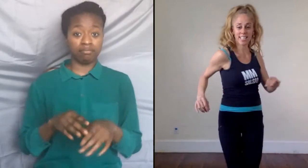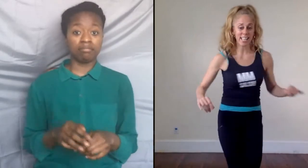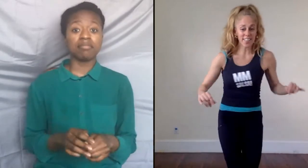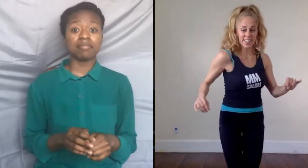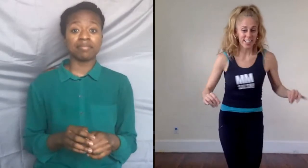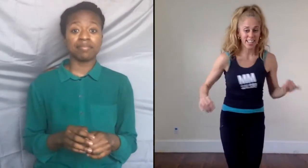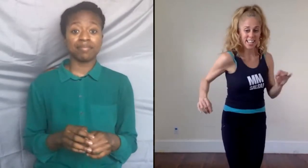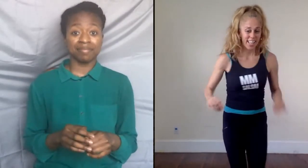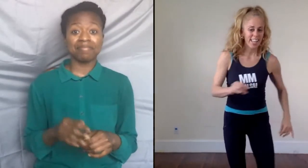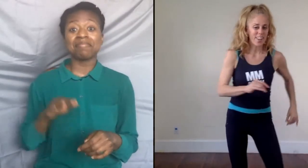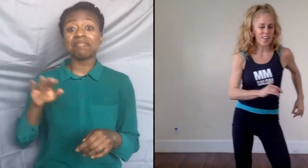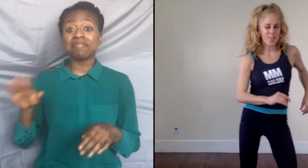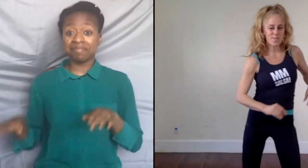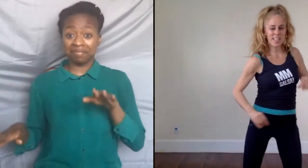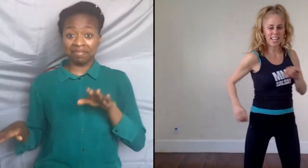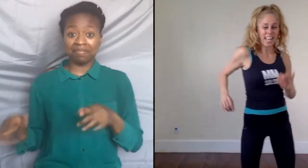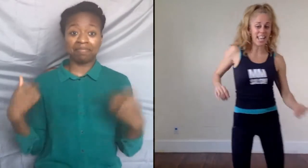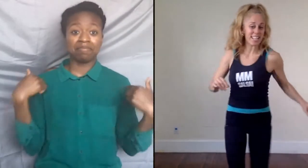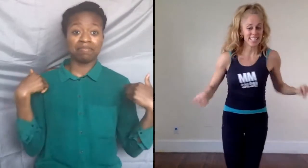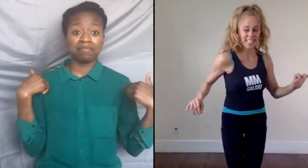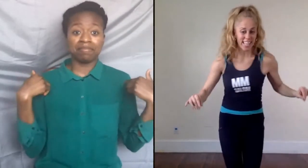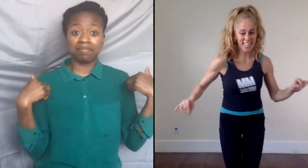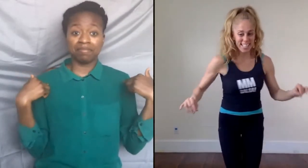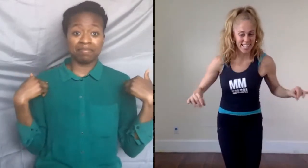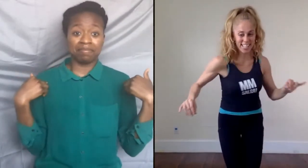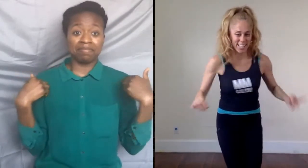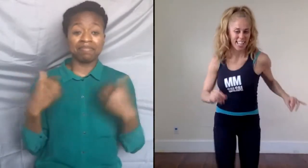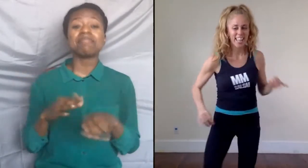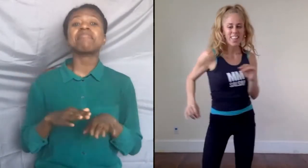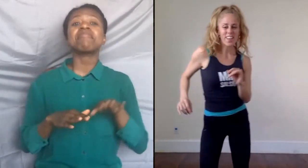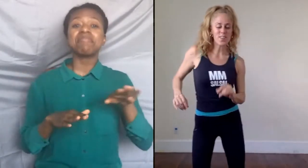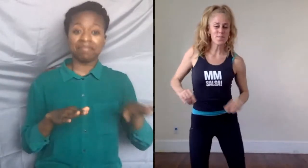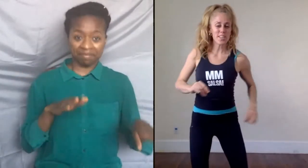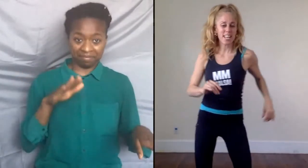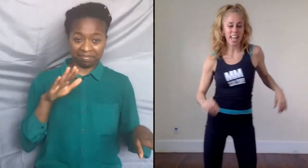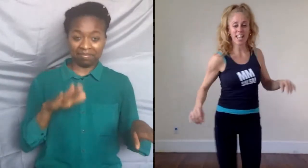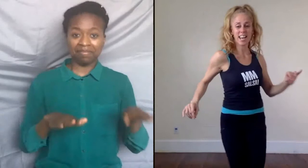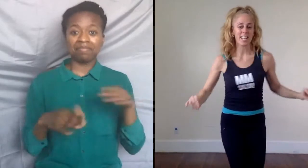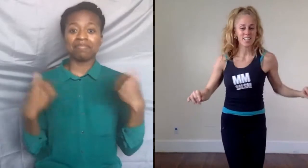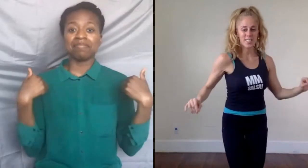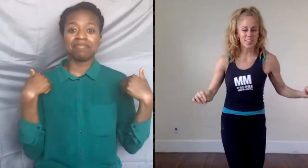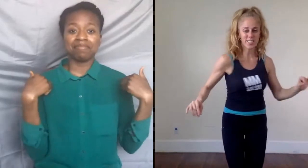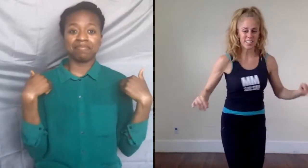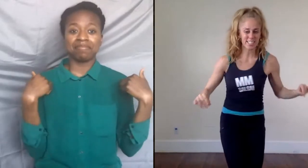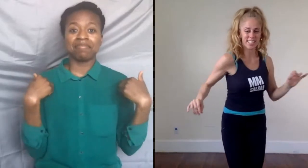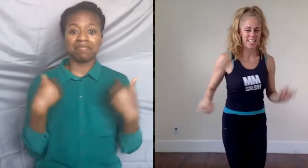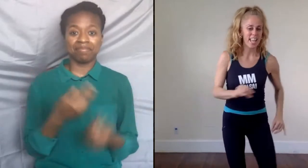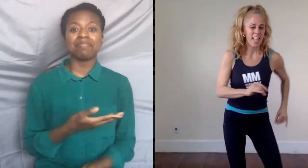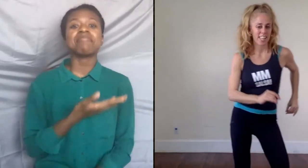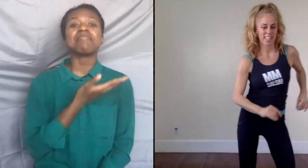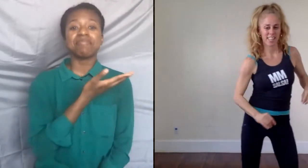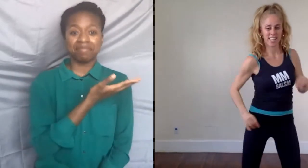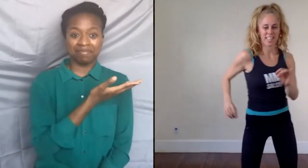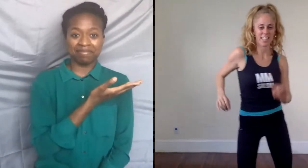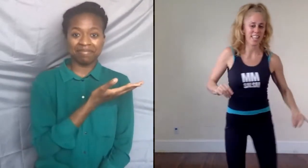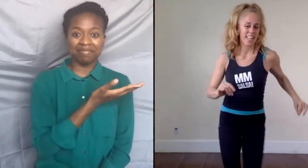and together, open and together, open and shoulders,